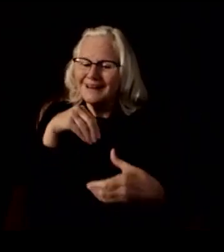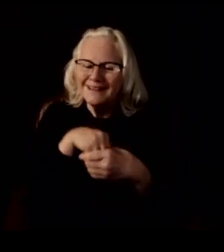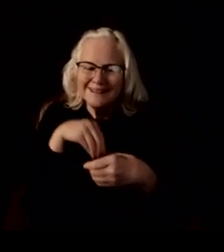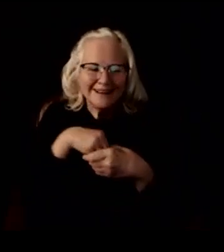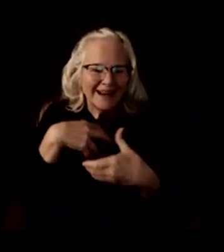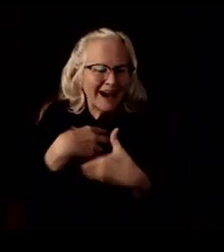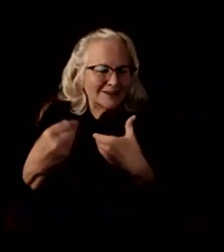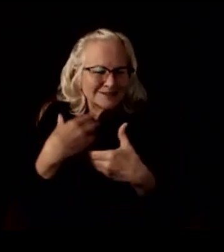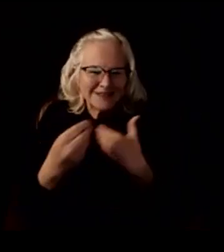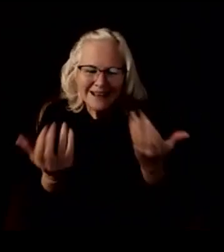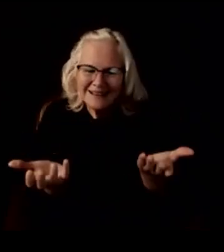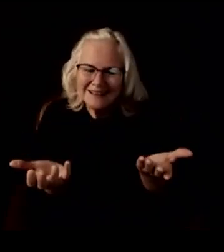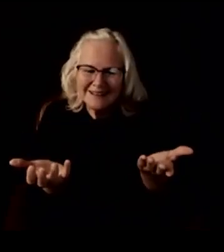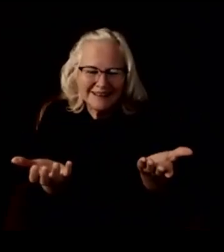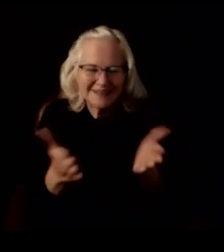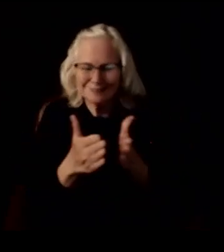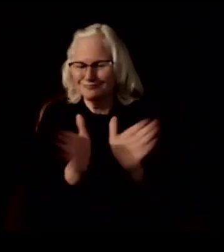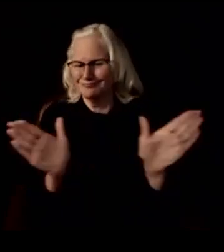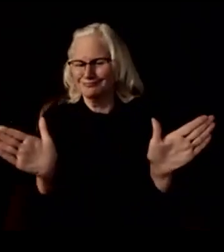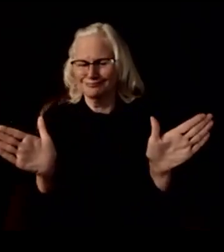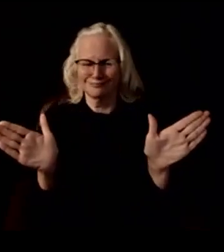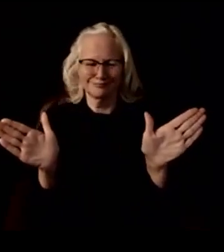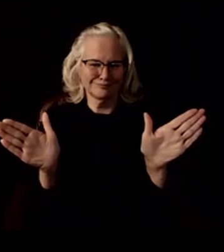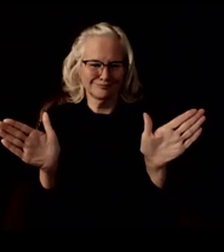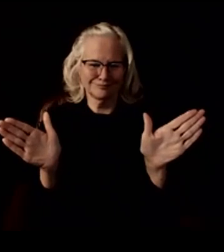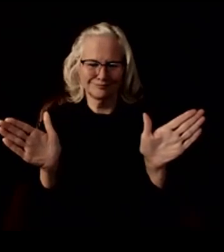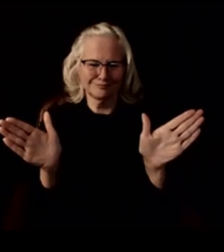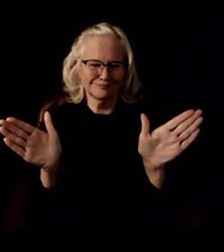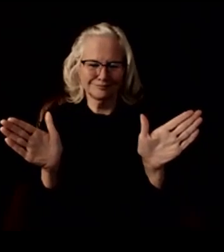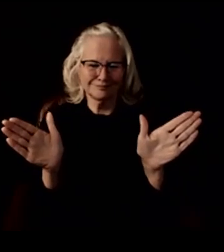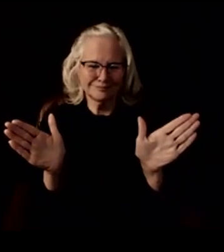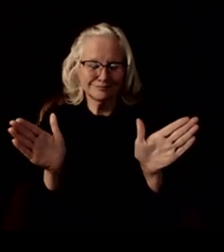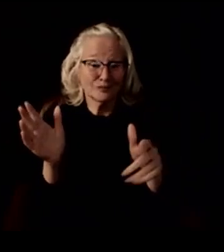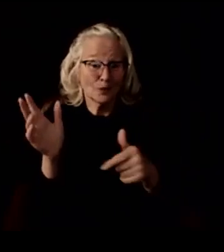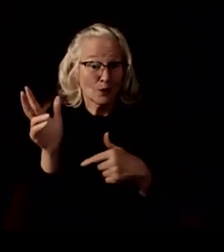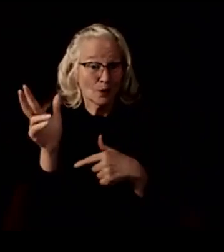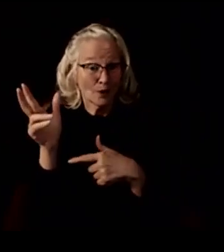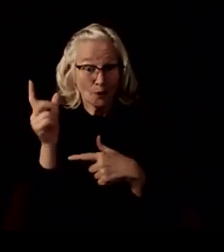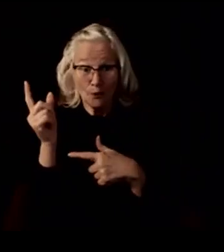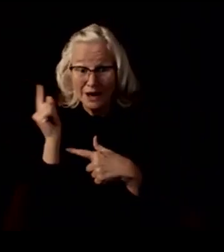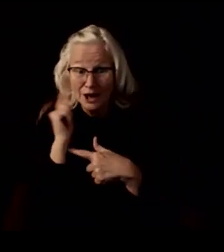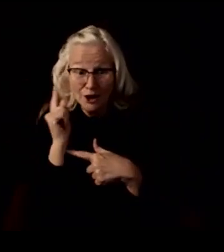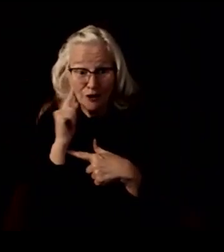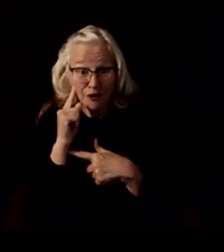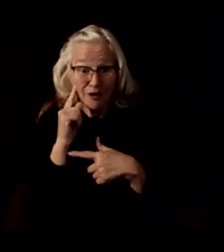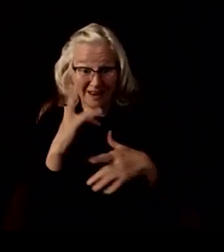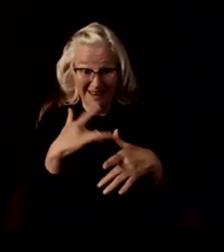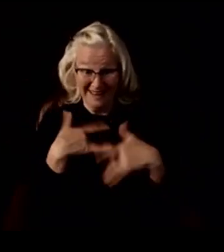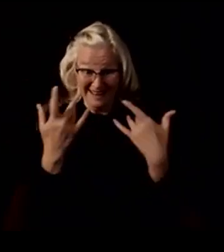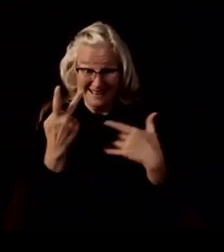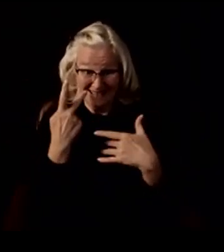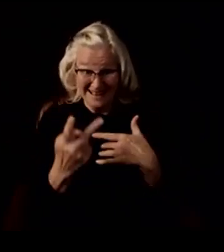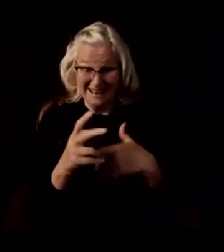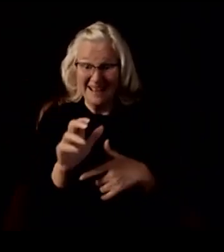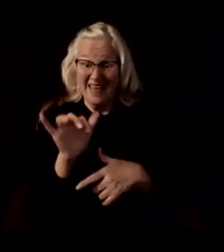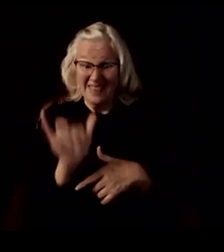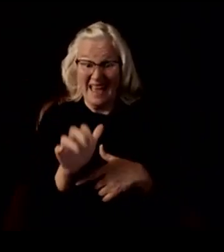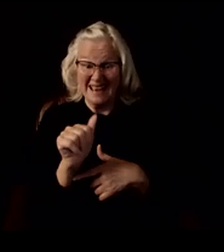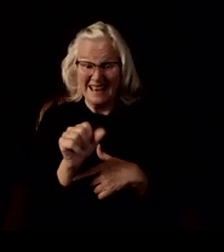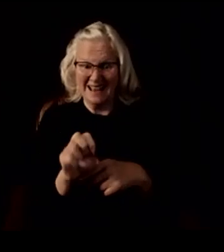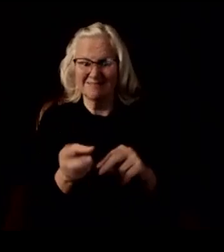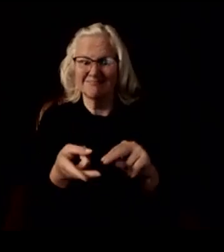Generally, however, what we're hearing about in the events where we're seeing cases is really a lack of masking, a lack